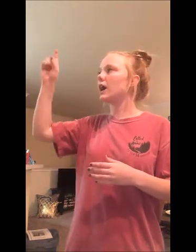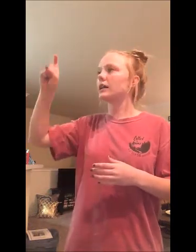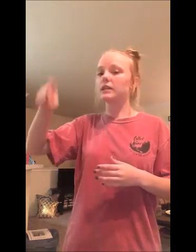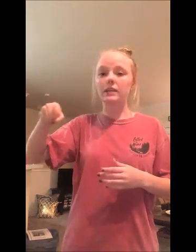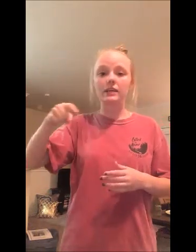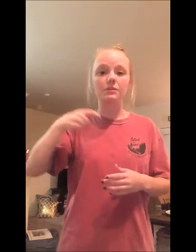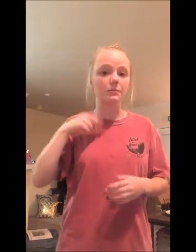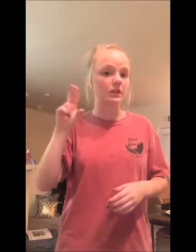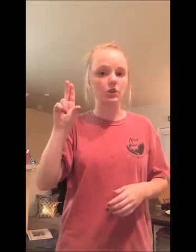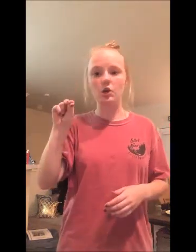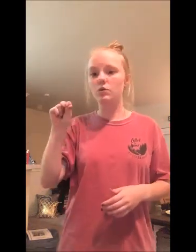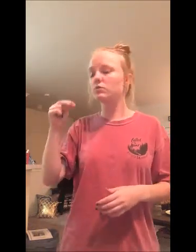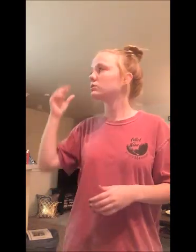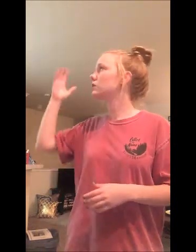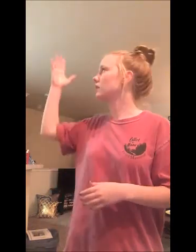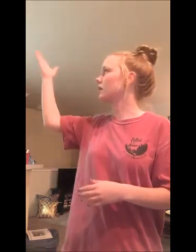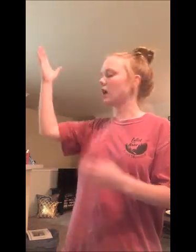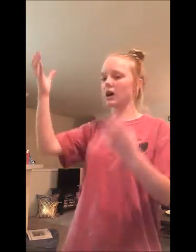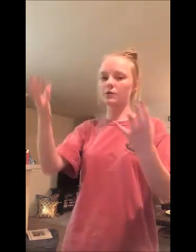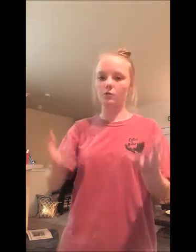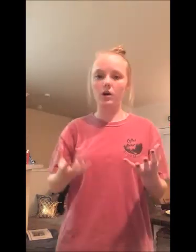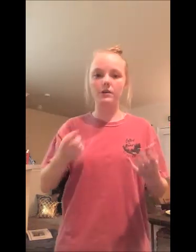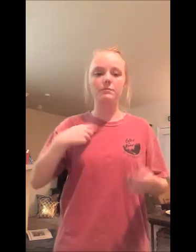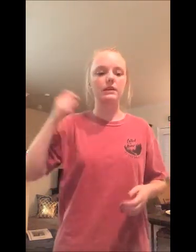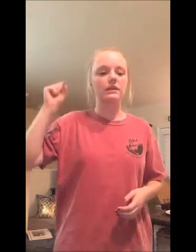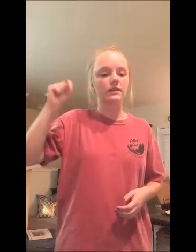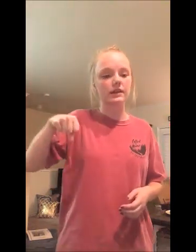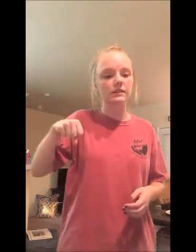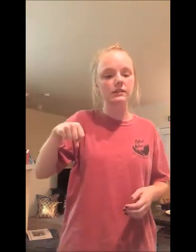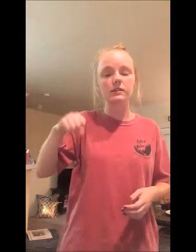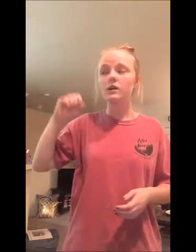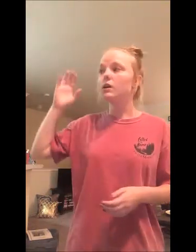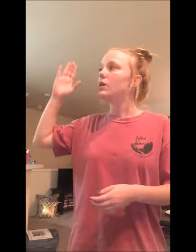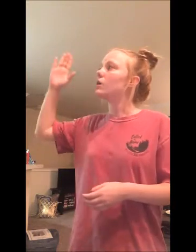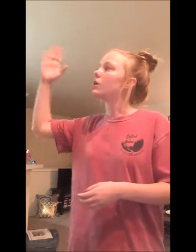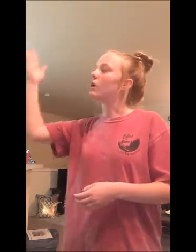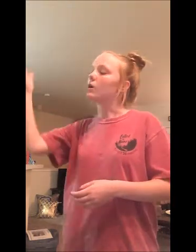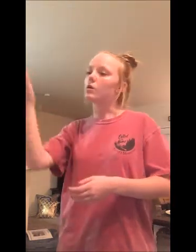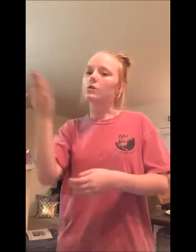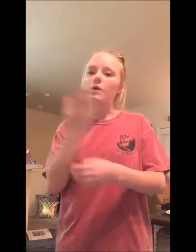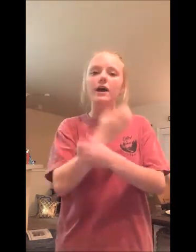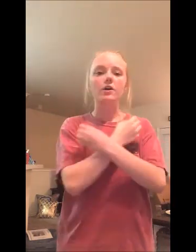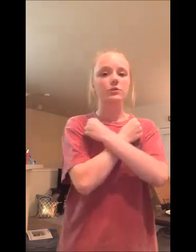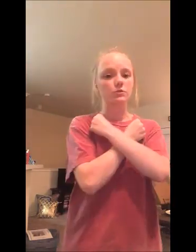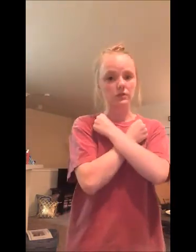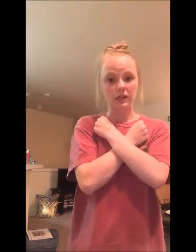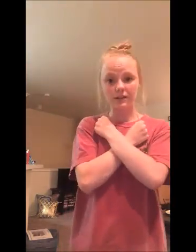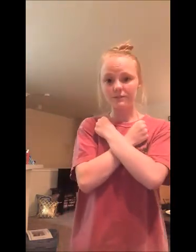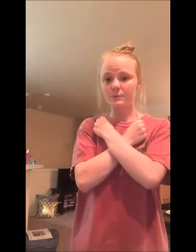God need me, no. God want me, yes. Oh, how you love